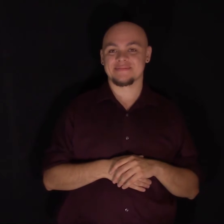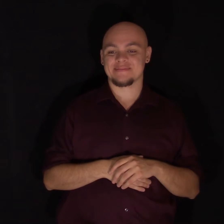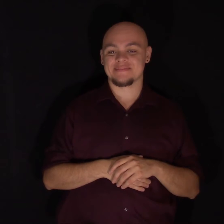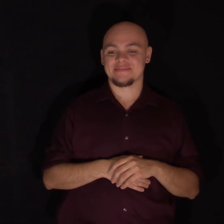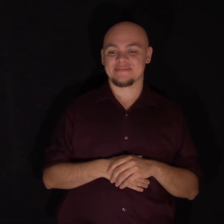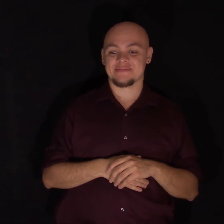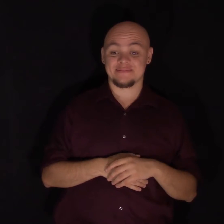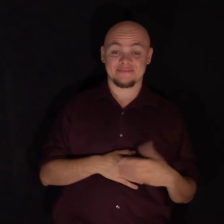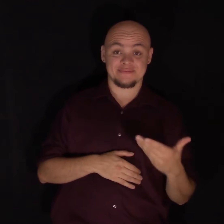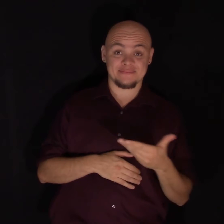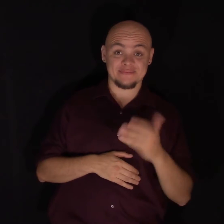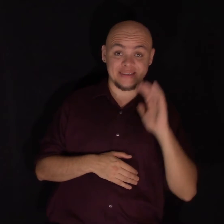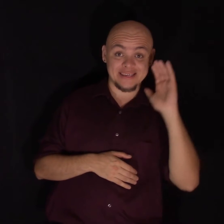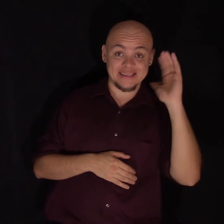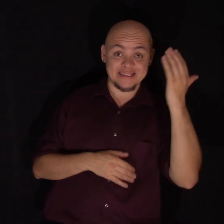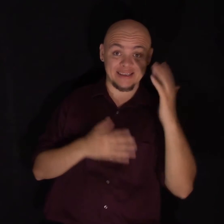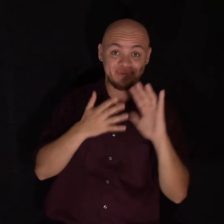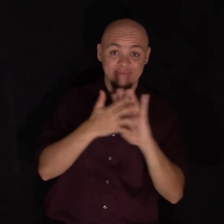Sound familiar?